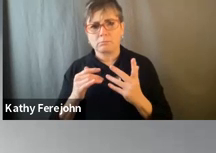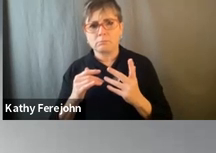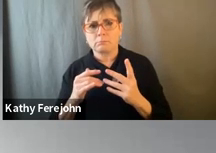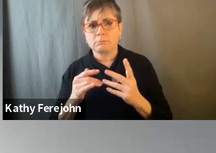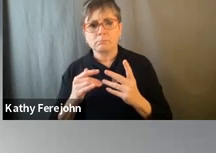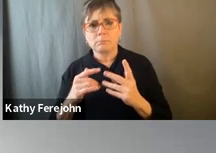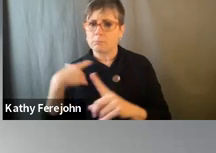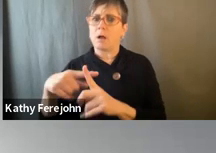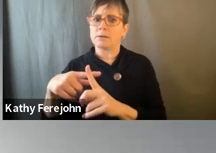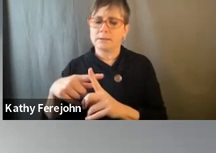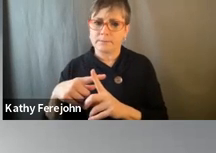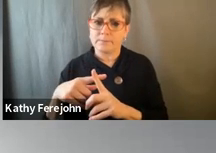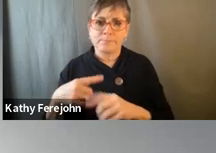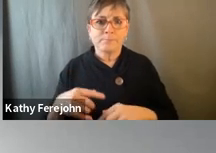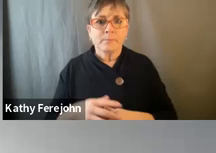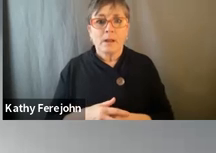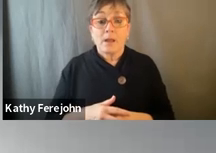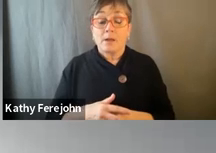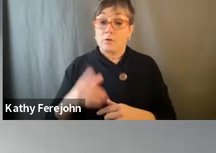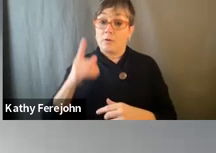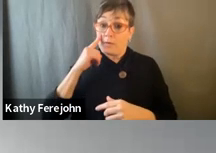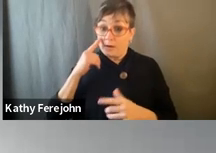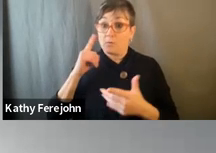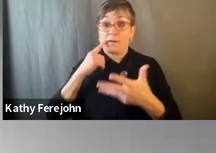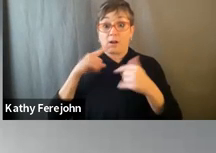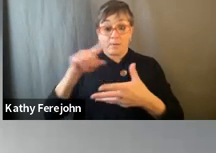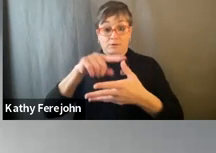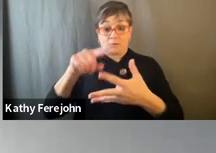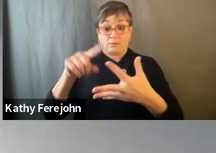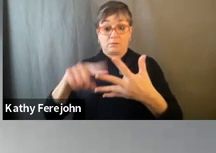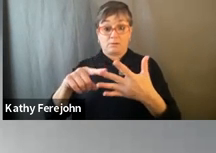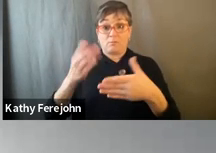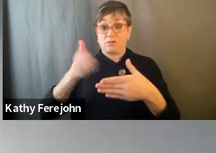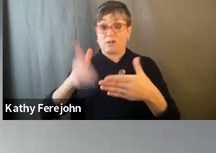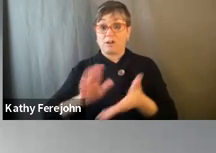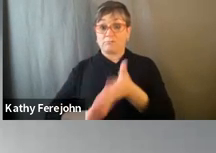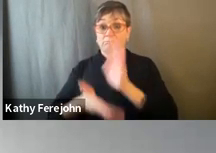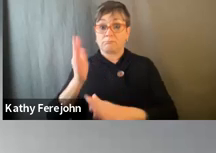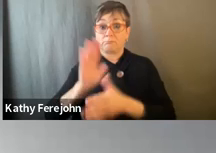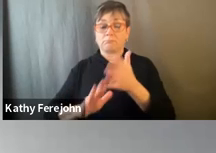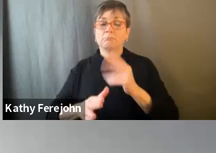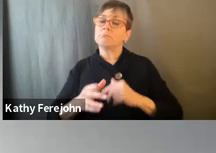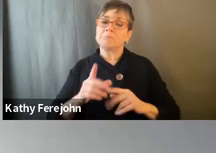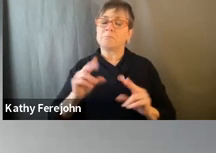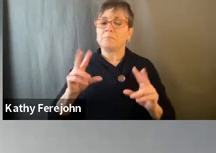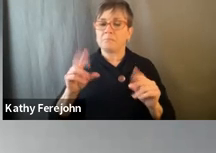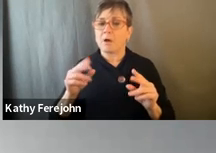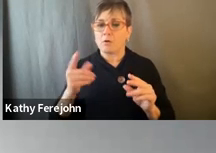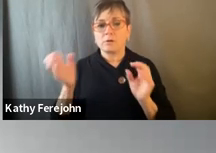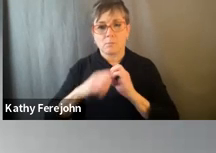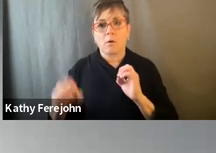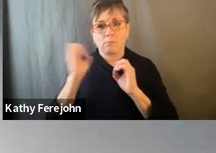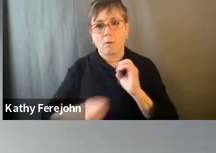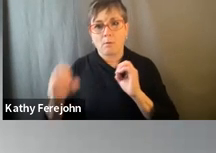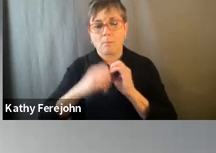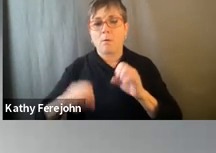We have a long way to go, but this caucus, I am thrilled with the bipartisan nature of my